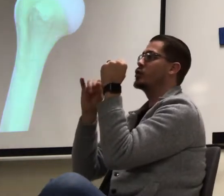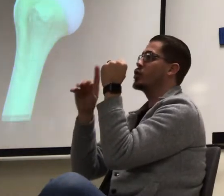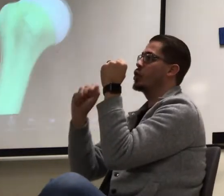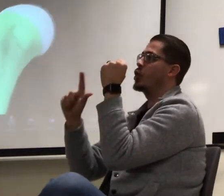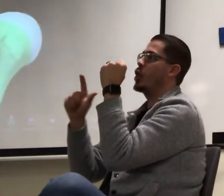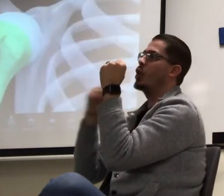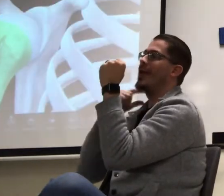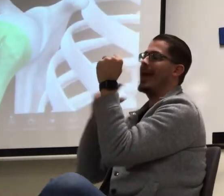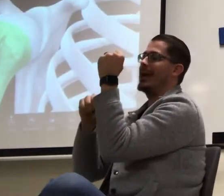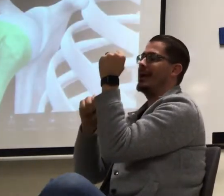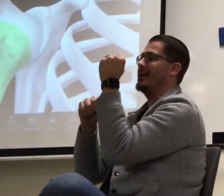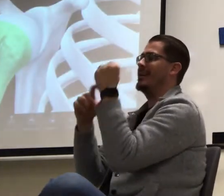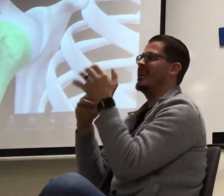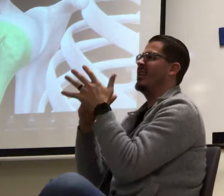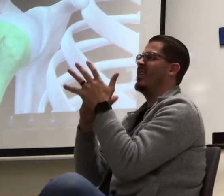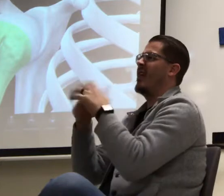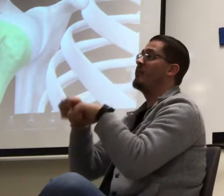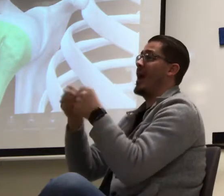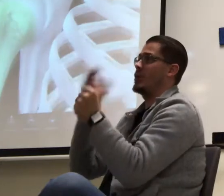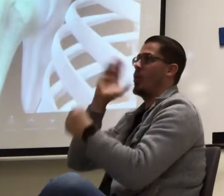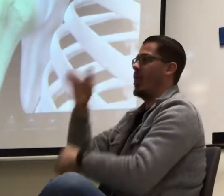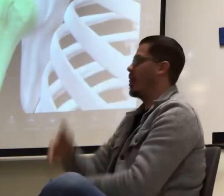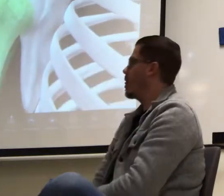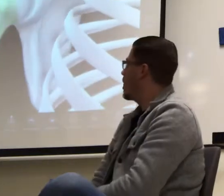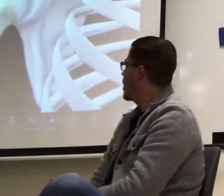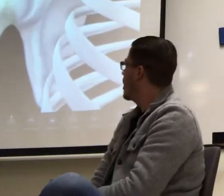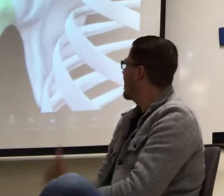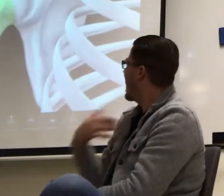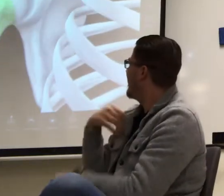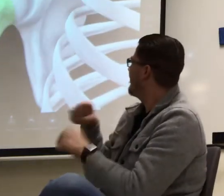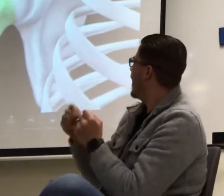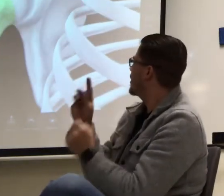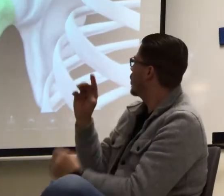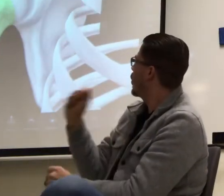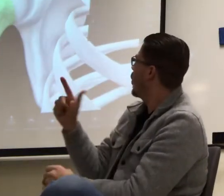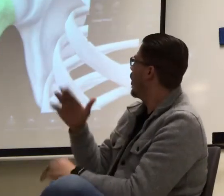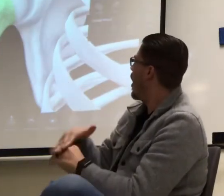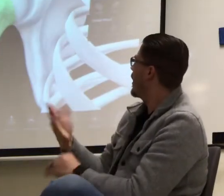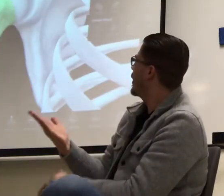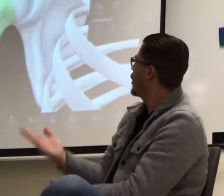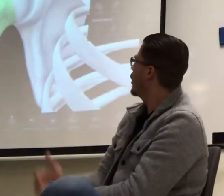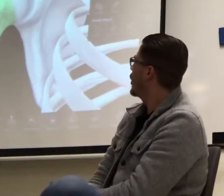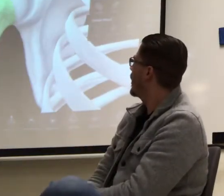to fracture. Like for example, we have a fracture tool on here.